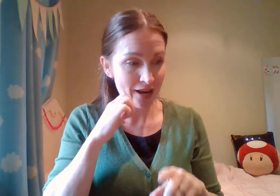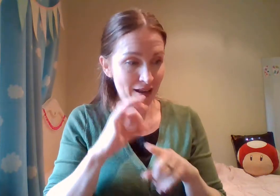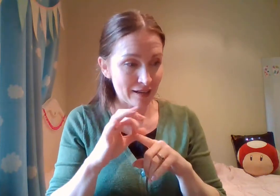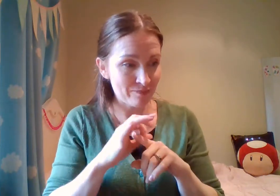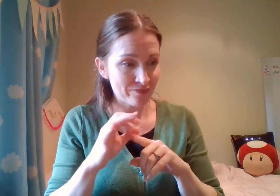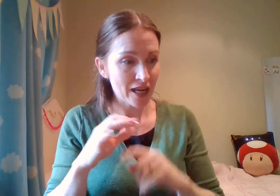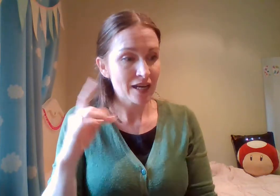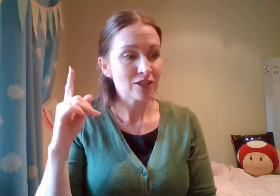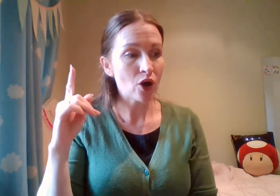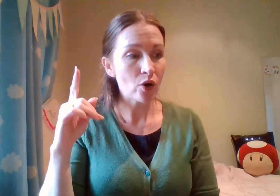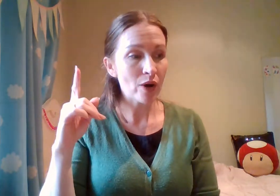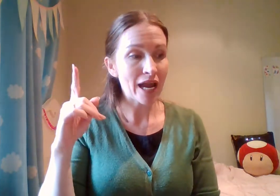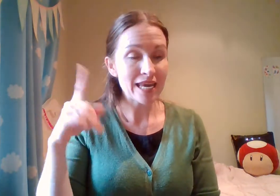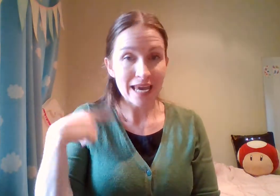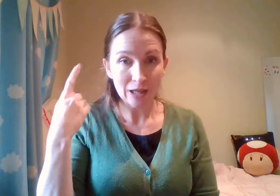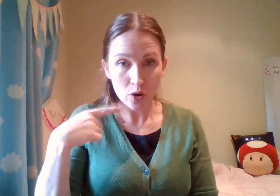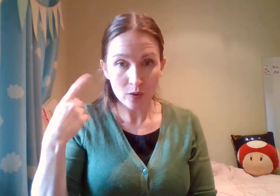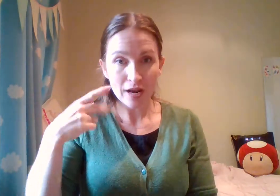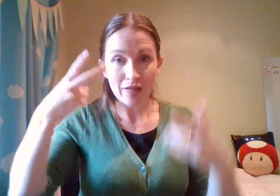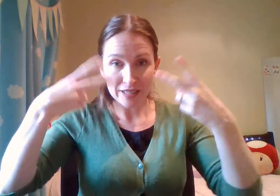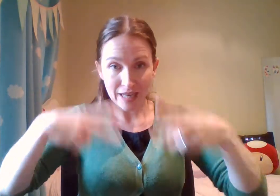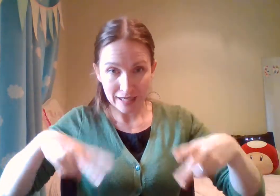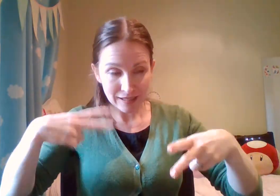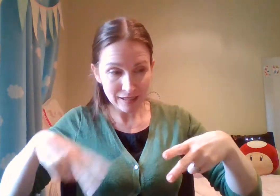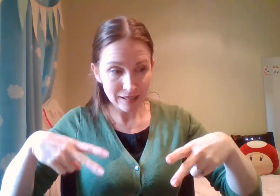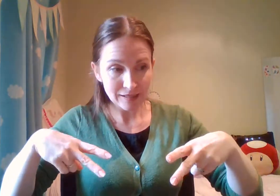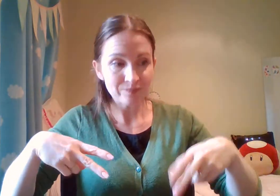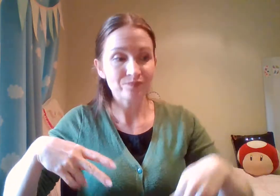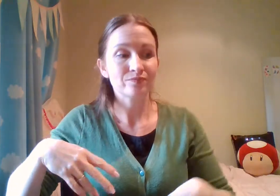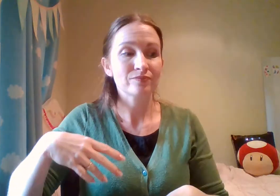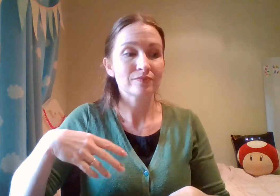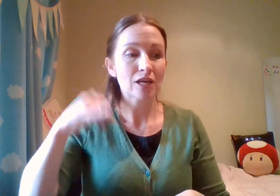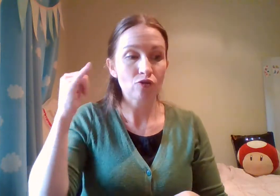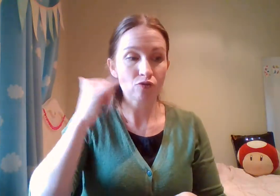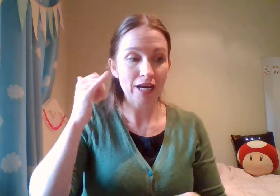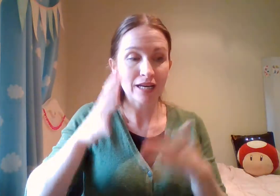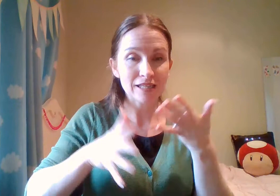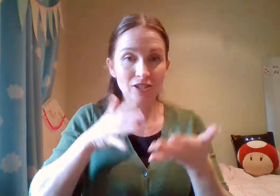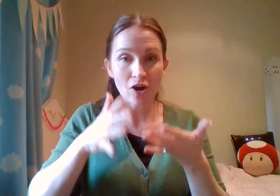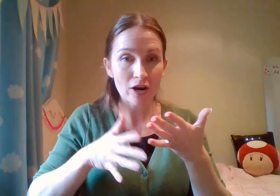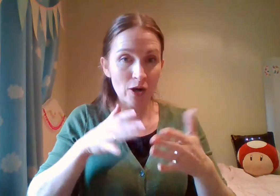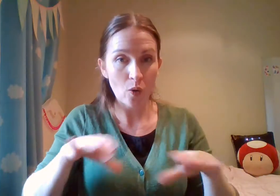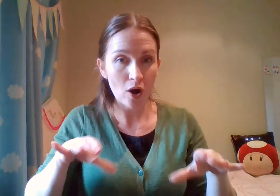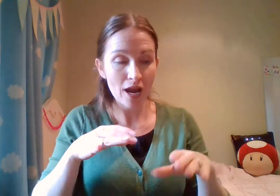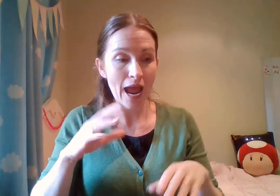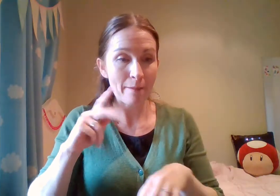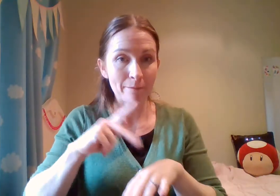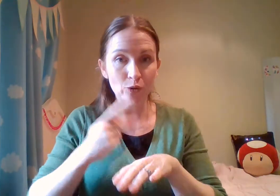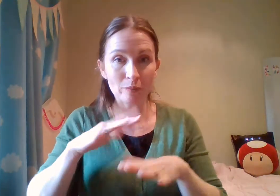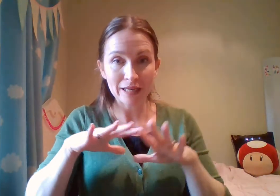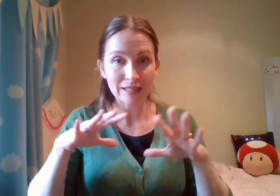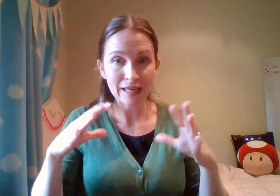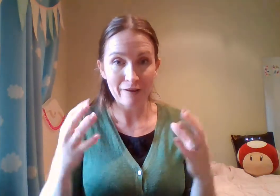colour. So yellow are the dancers, green is sign and choir, and blue means